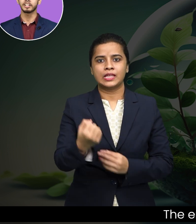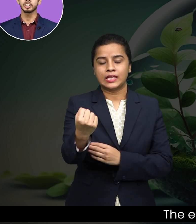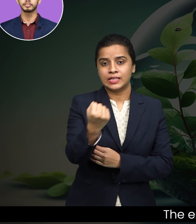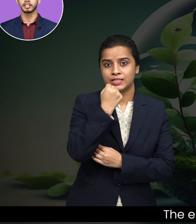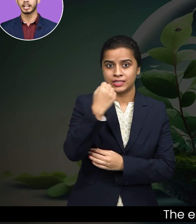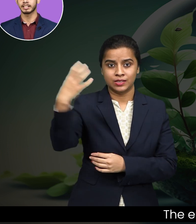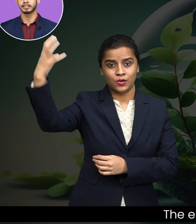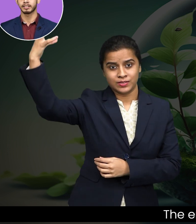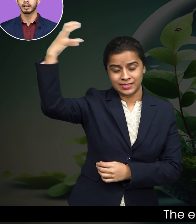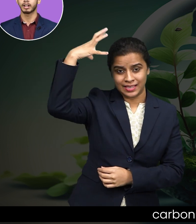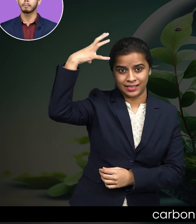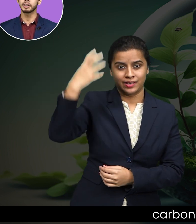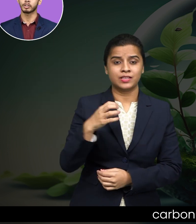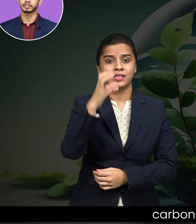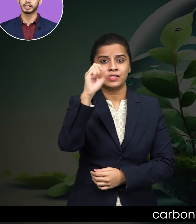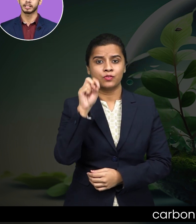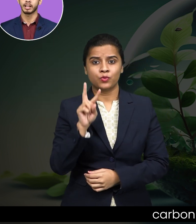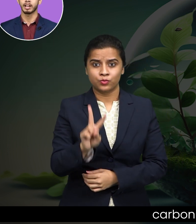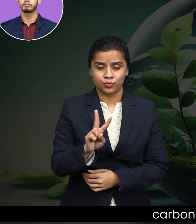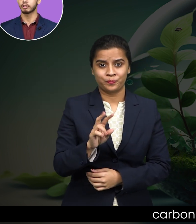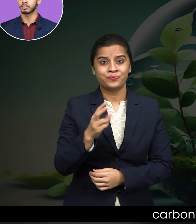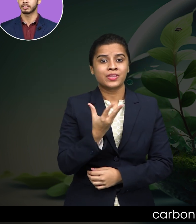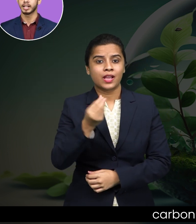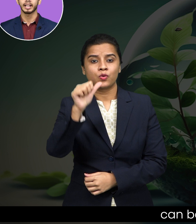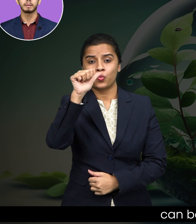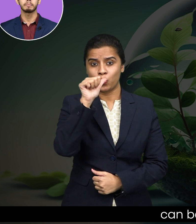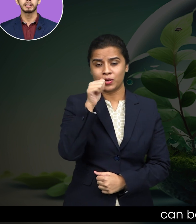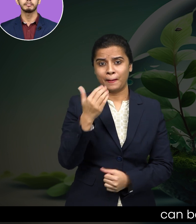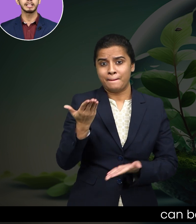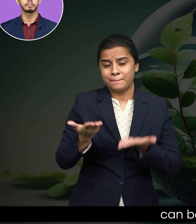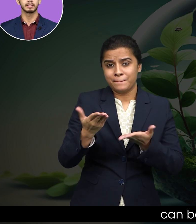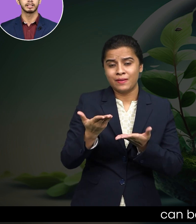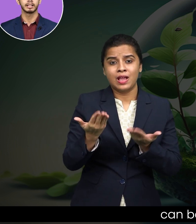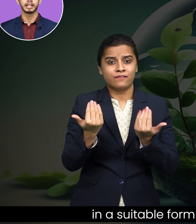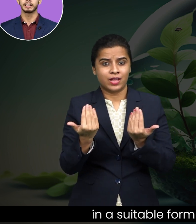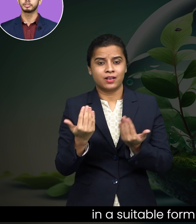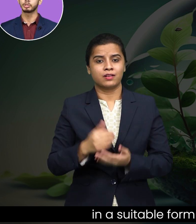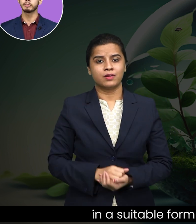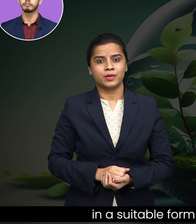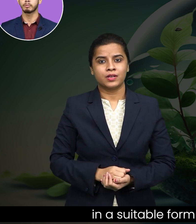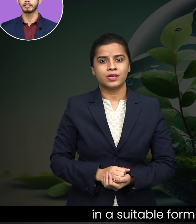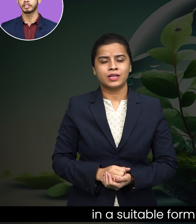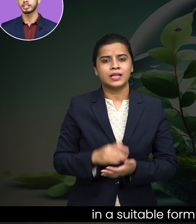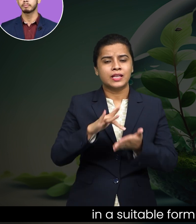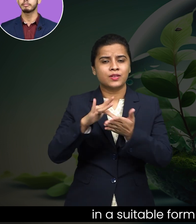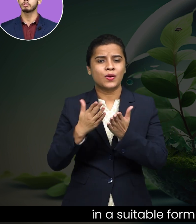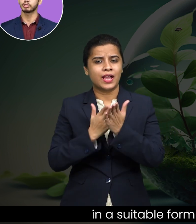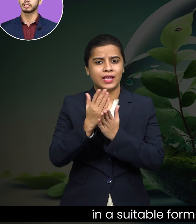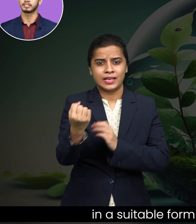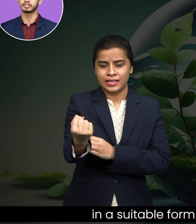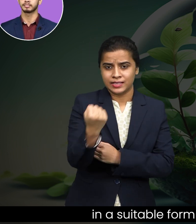The energy of sunlight, carbon dioxide and water can be made available in a suitable form of energy